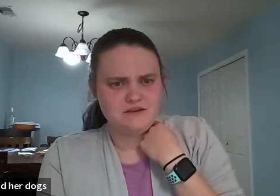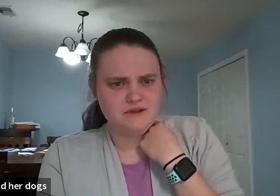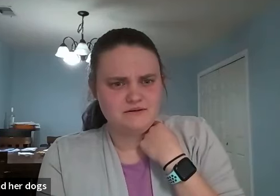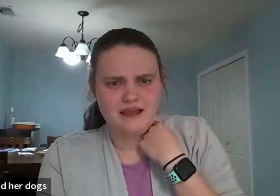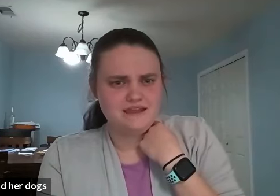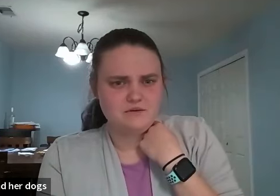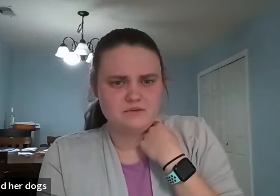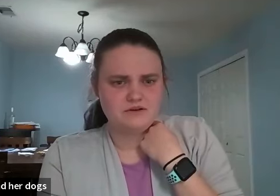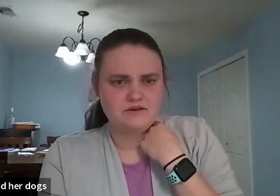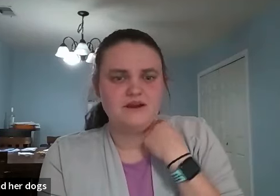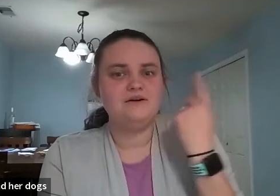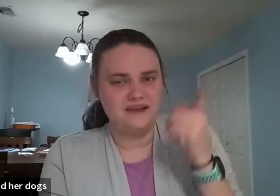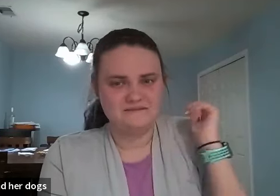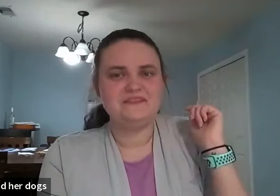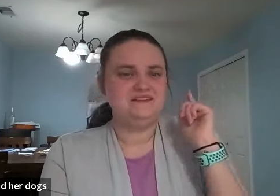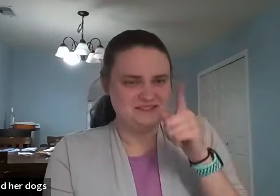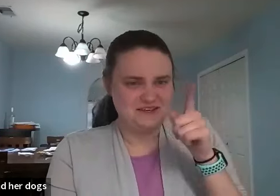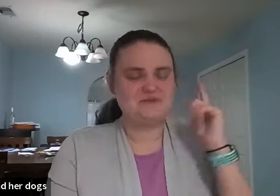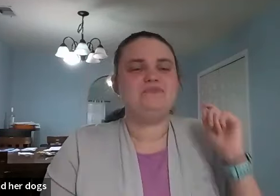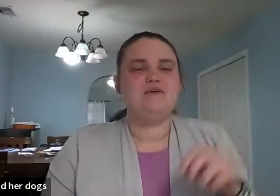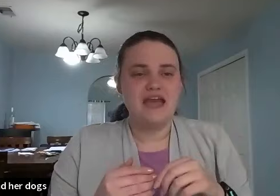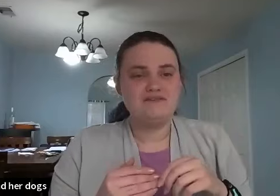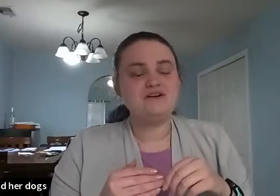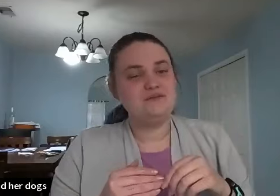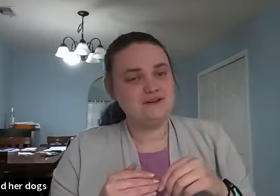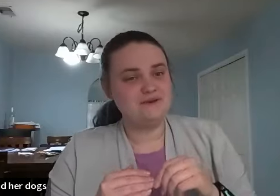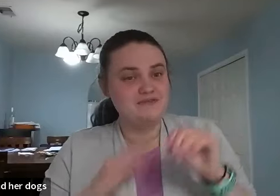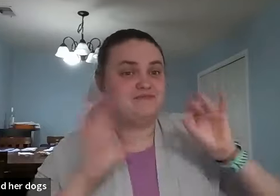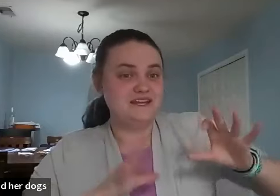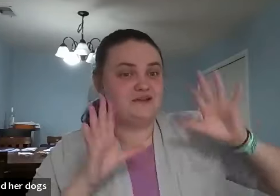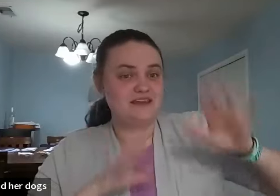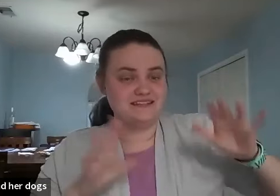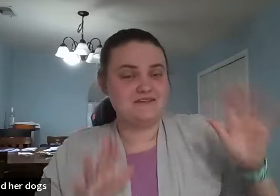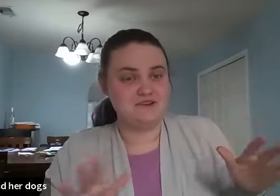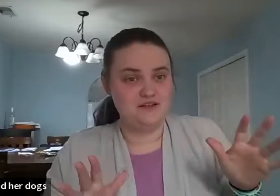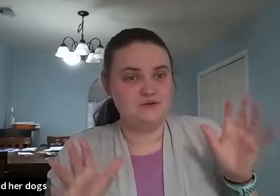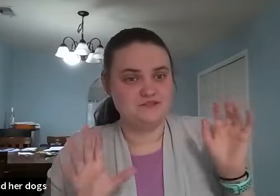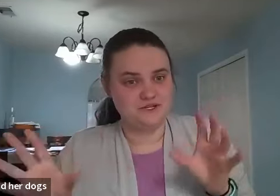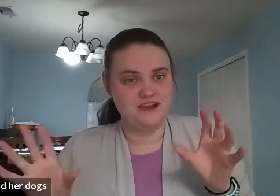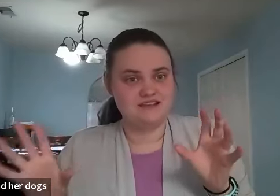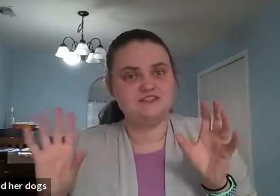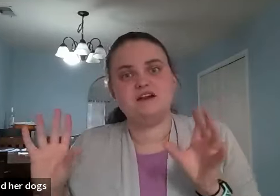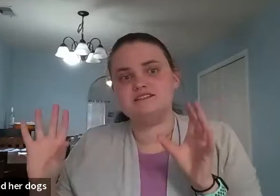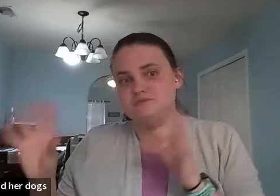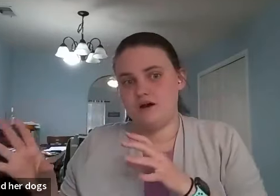we already? I can't remember. Okay. So we have our own little, we have a video that does have the color words for you guys that you guys can